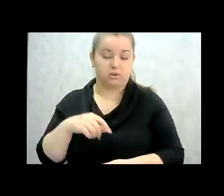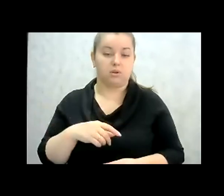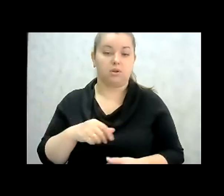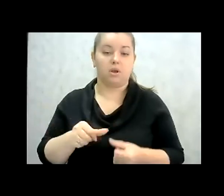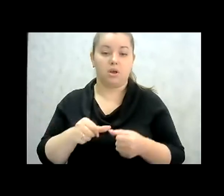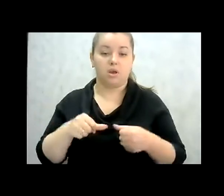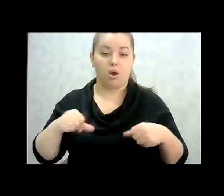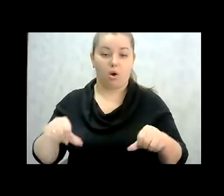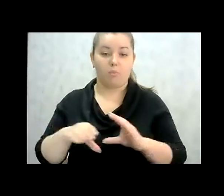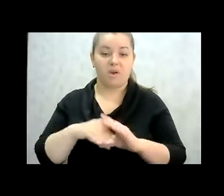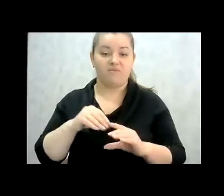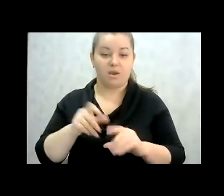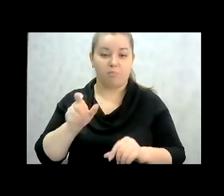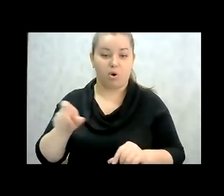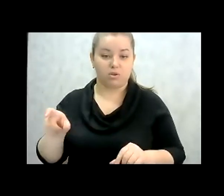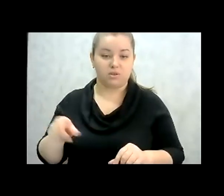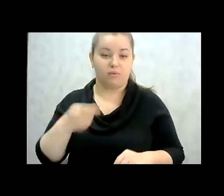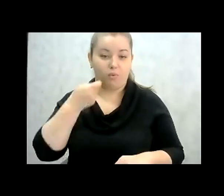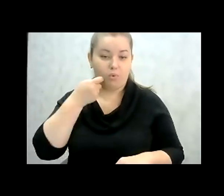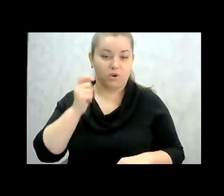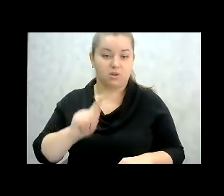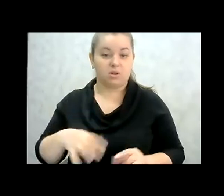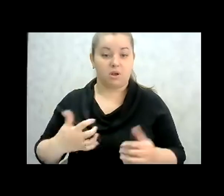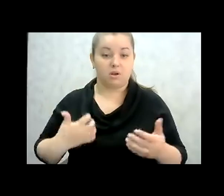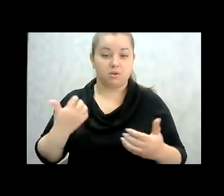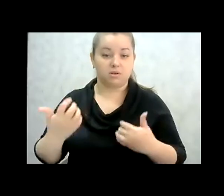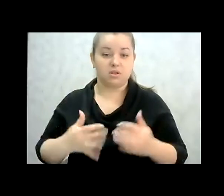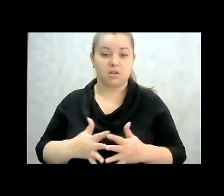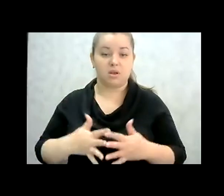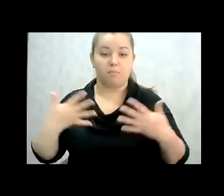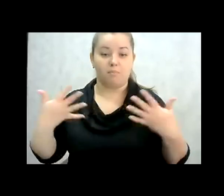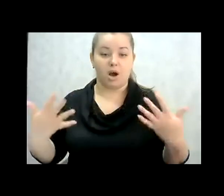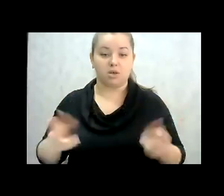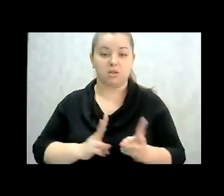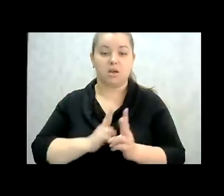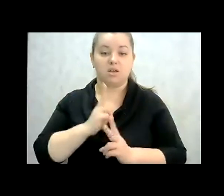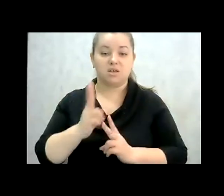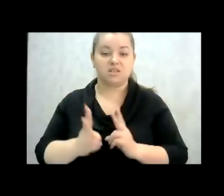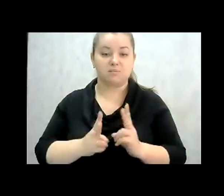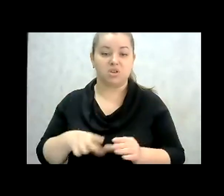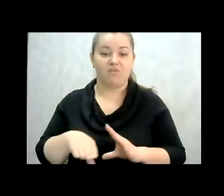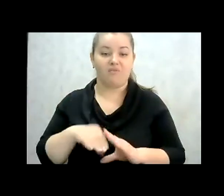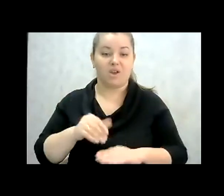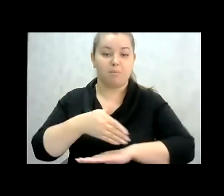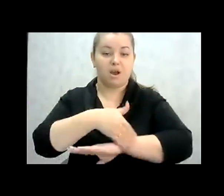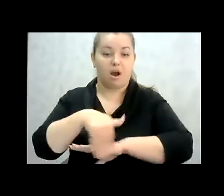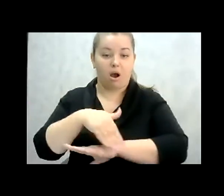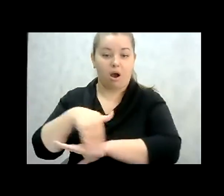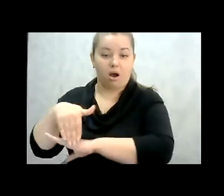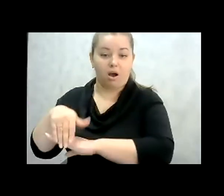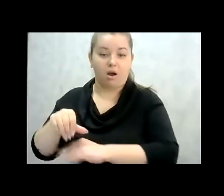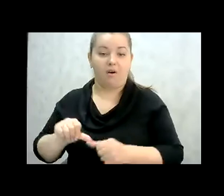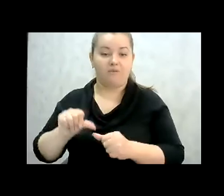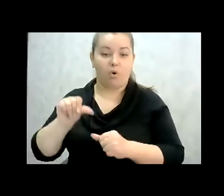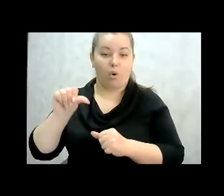foodstuff packages. Our committee is worried by